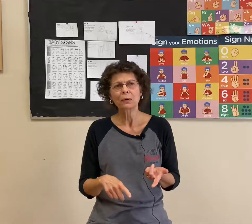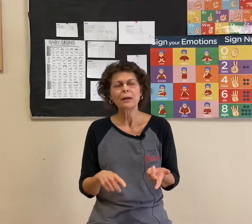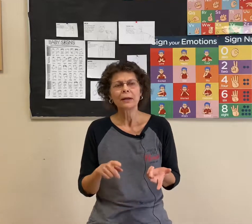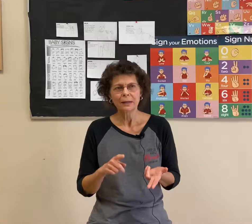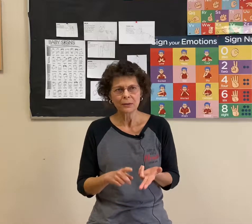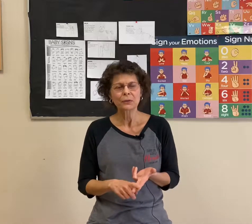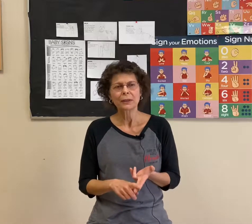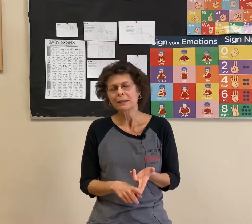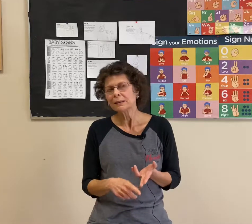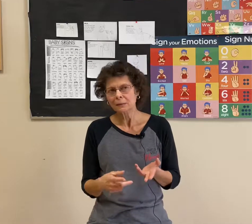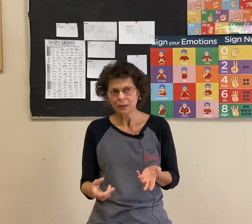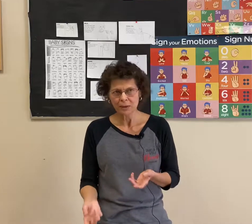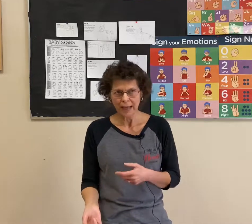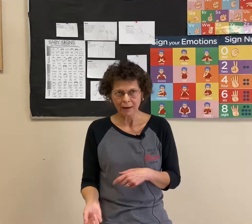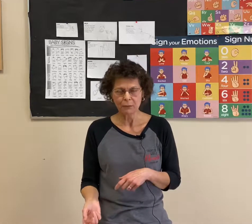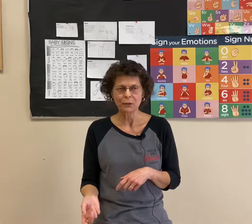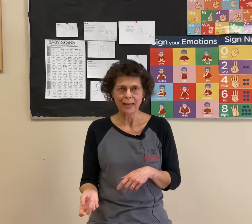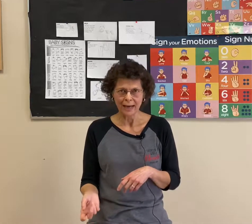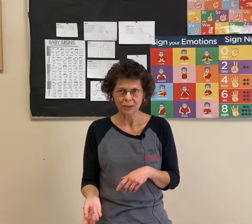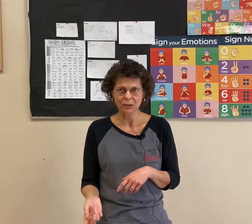and during and sometimes after the action.